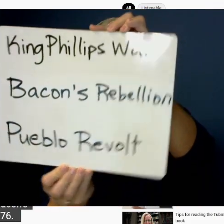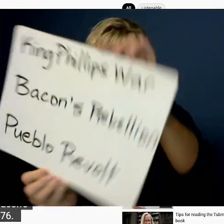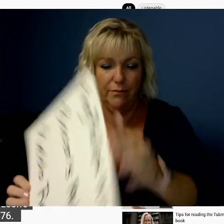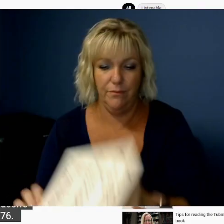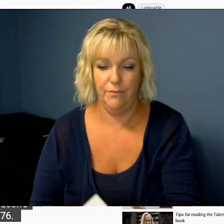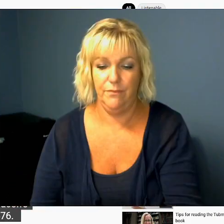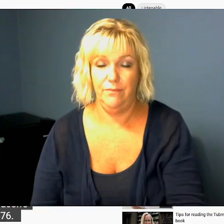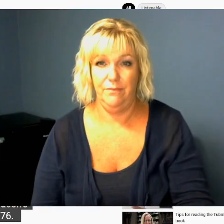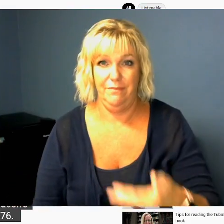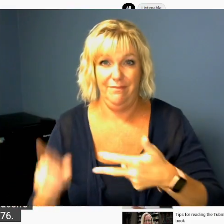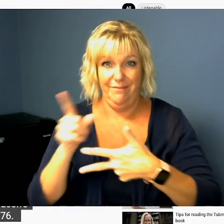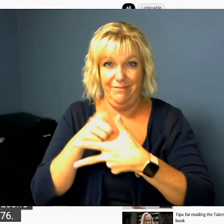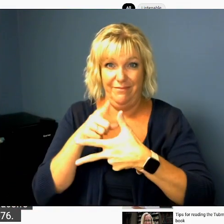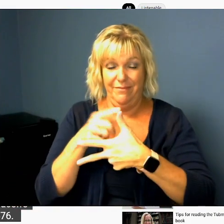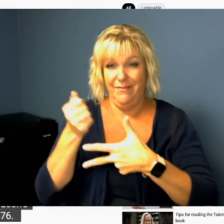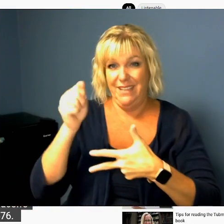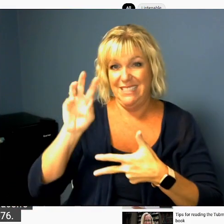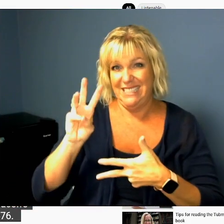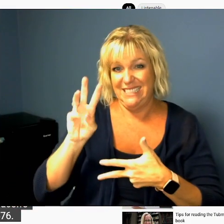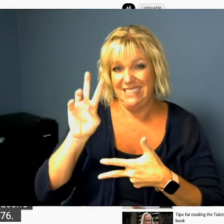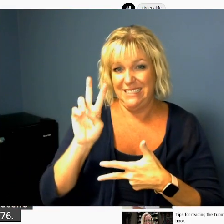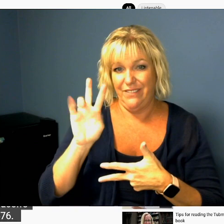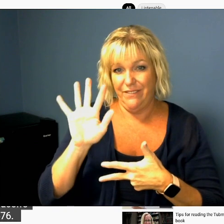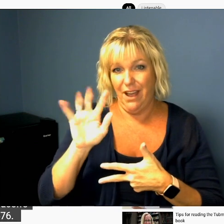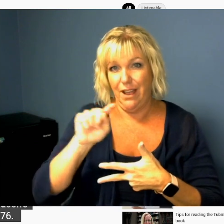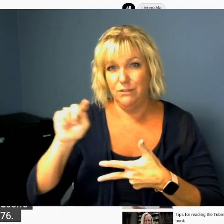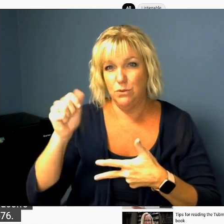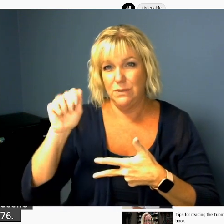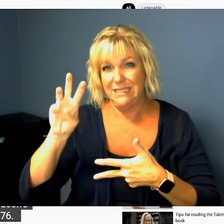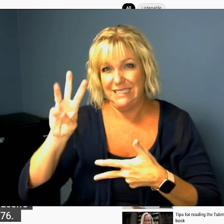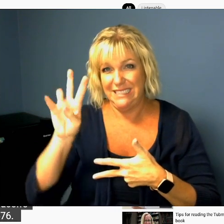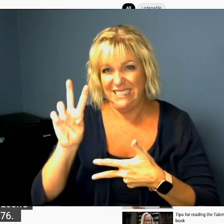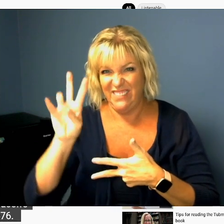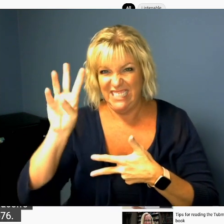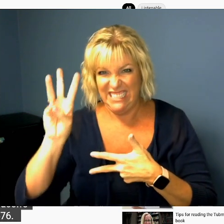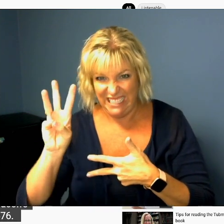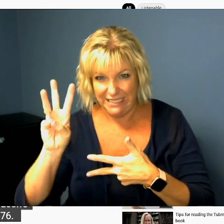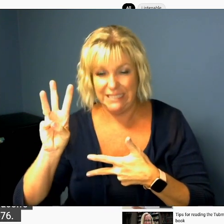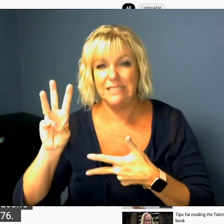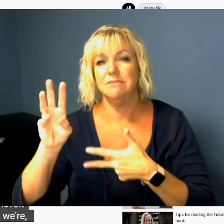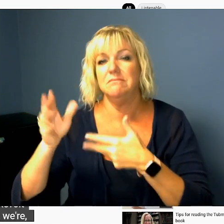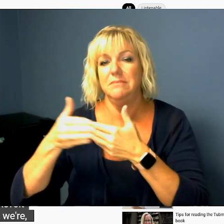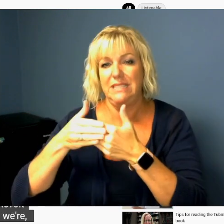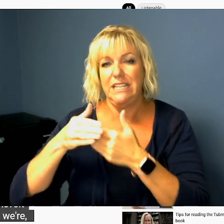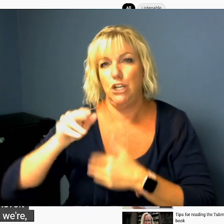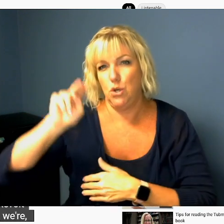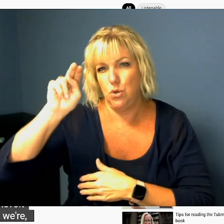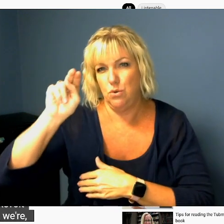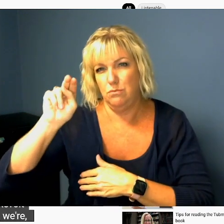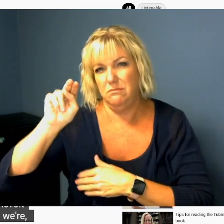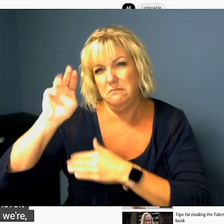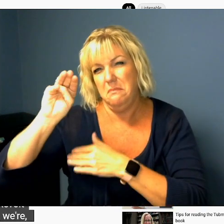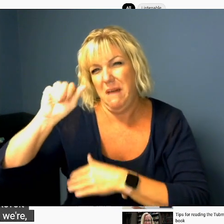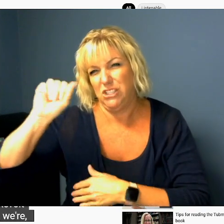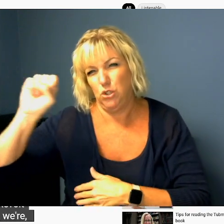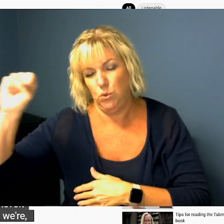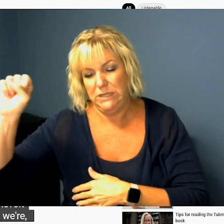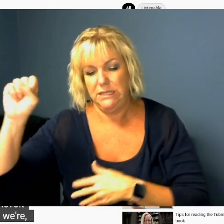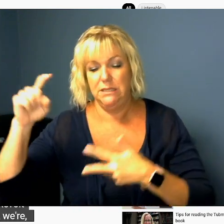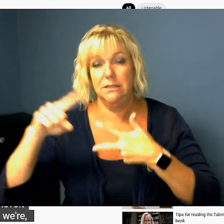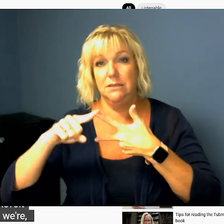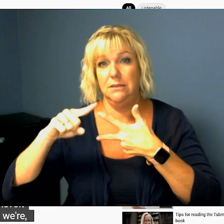up in New England. And then Bacon's Rebellion is going to happen in Virginia in 1676. And then over in the